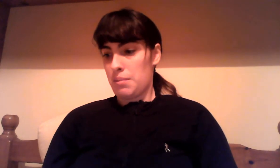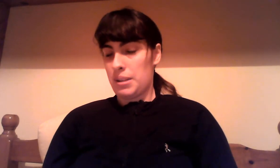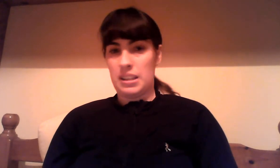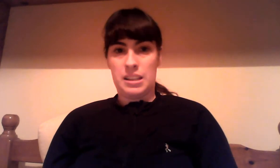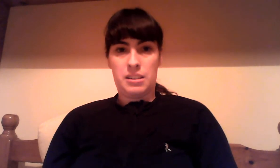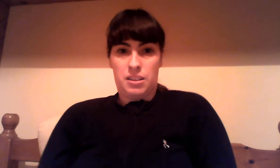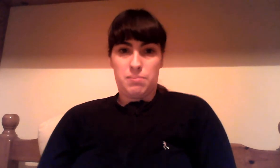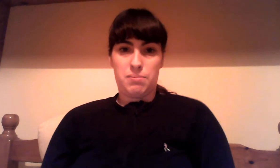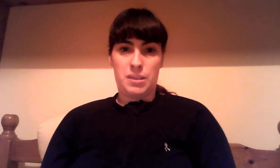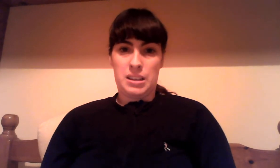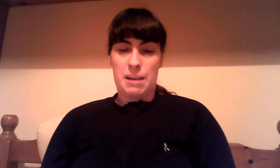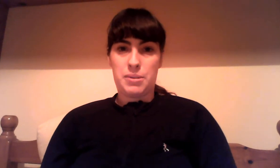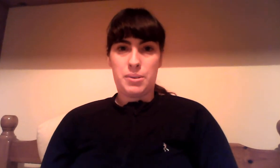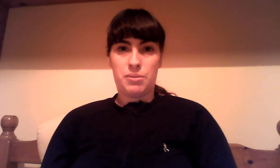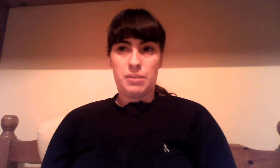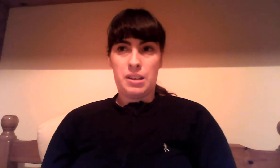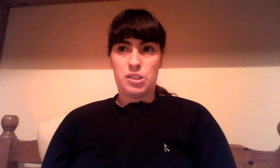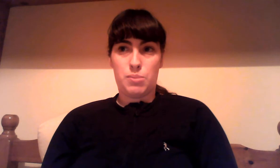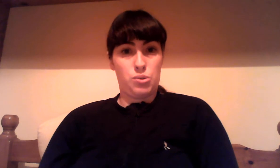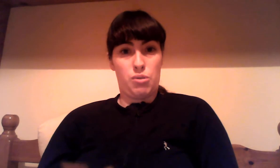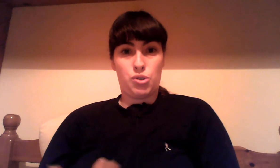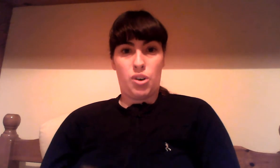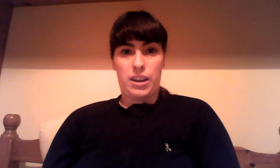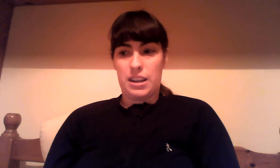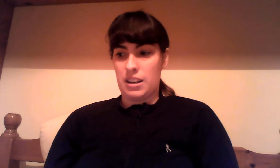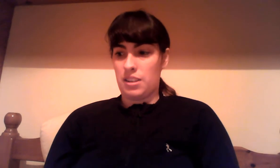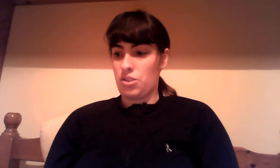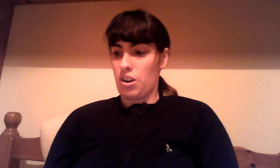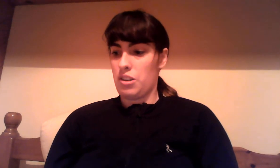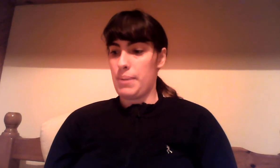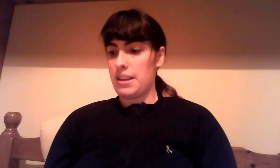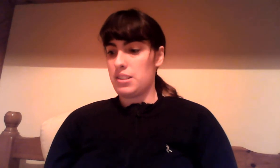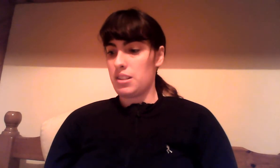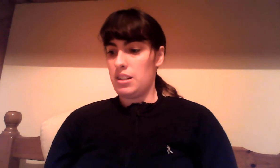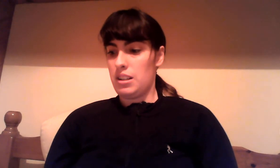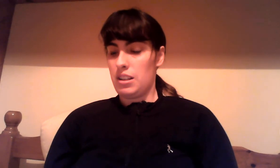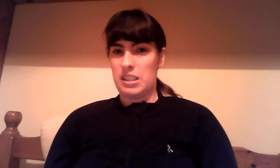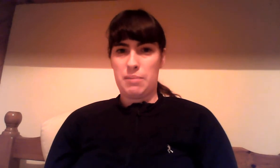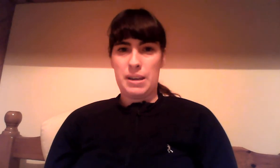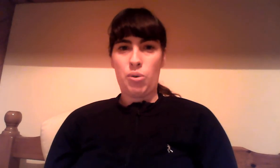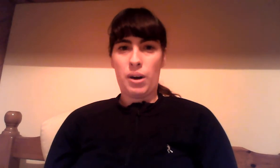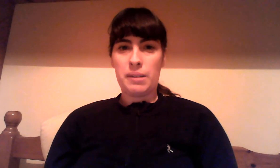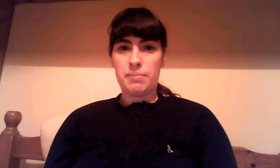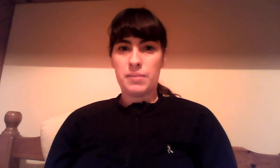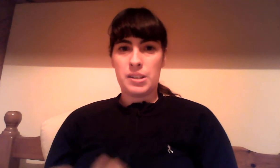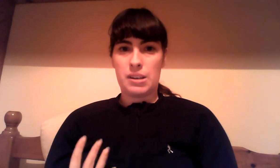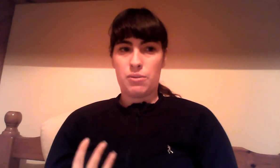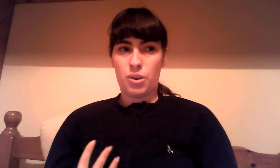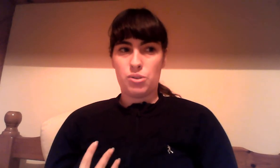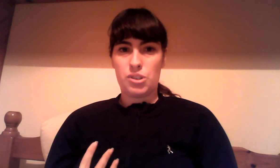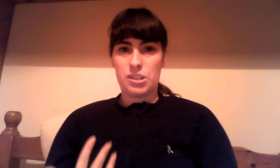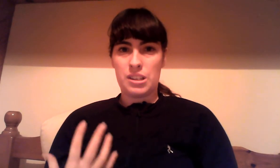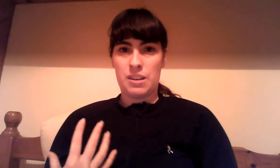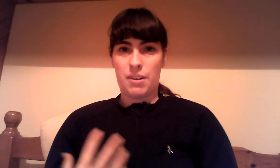completely acceptable, it's just more so trying and trying your best because it can be quite a self-conscious and a very